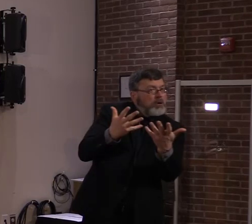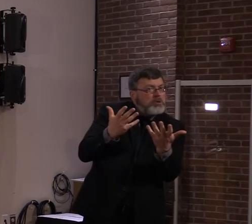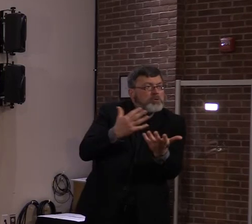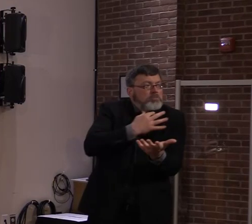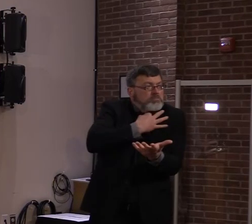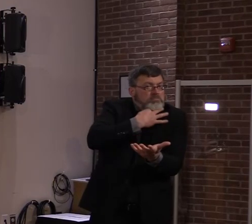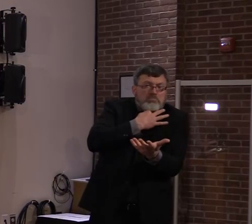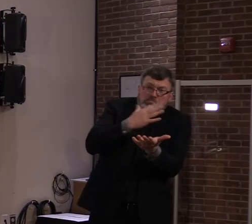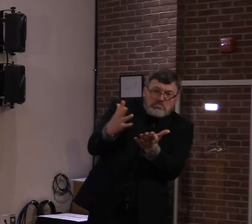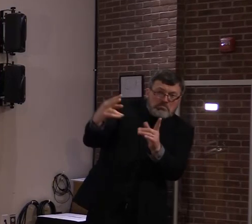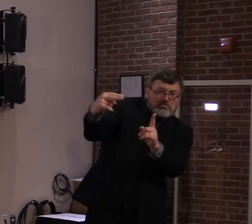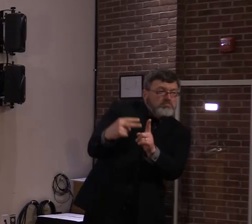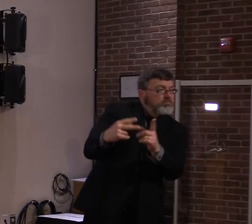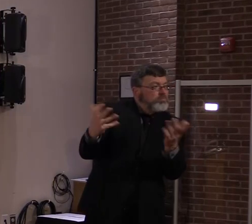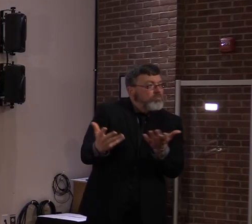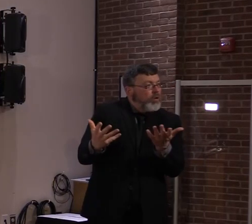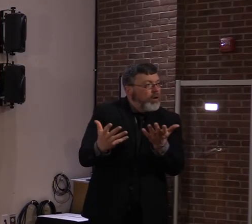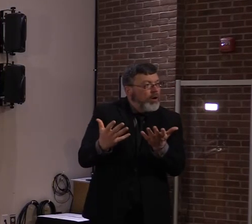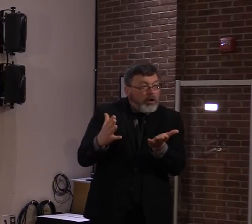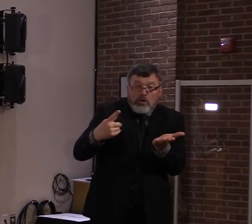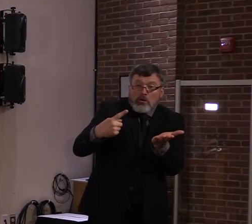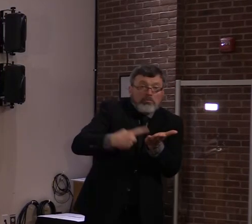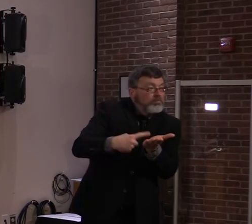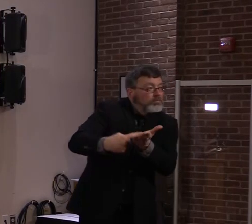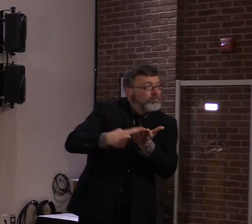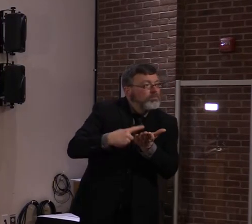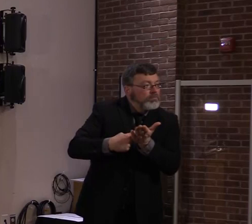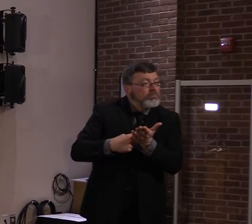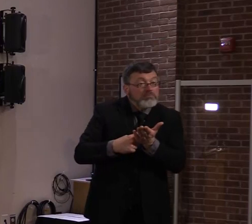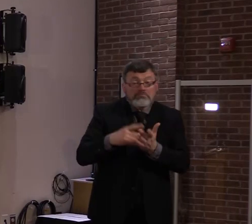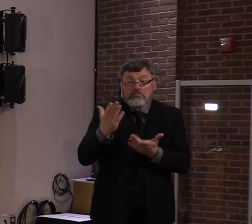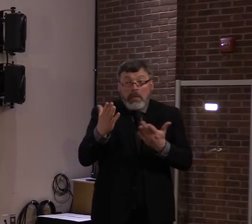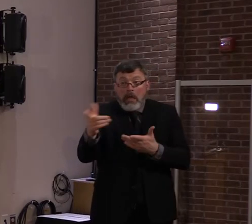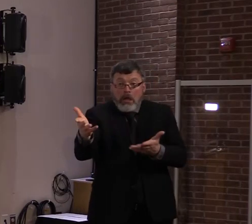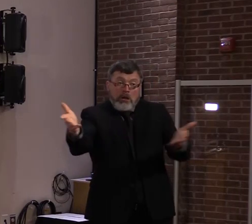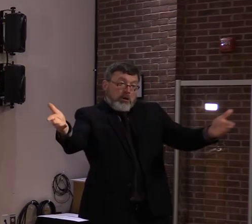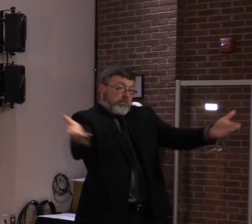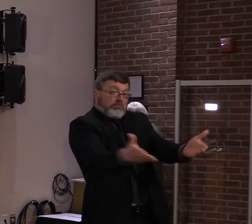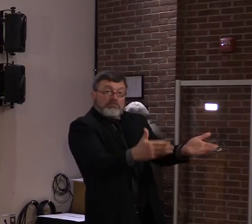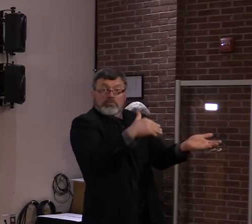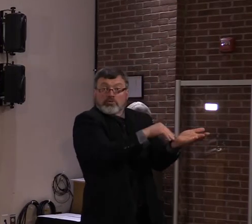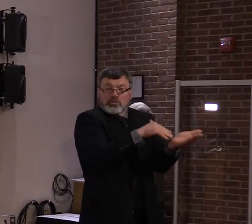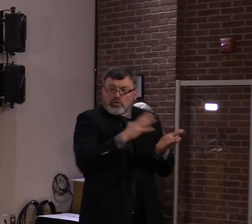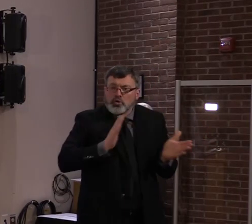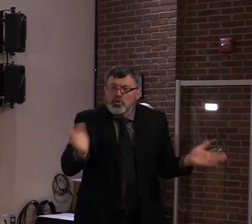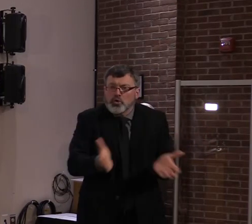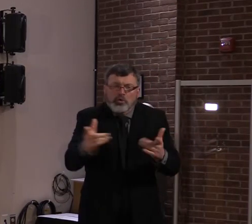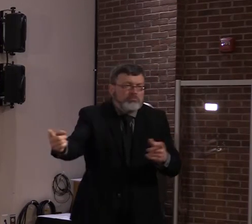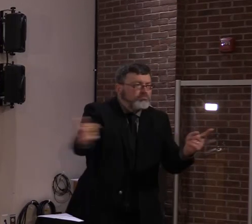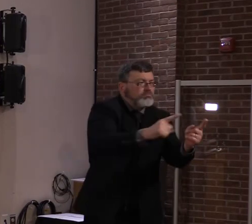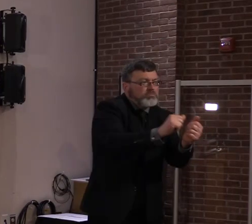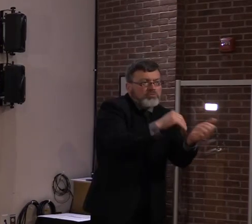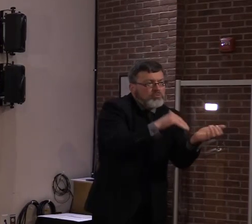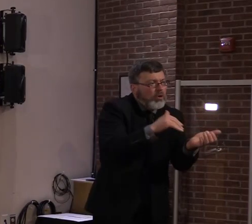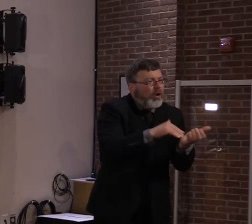specific concerns. Believe it or not, that can go a long way towards increasing a person's confidence.